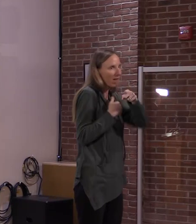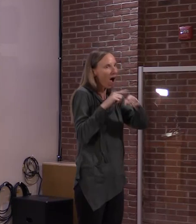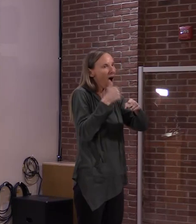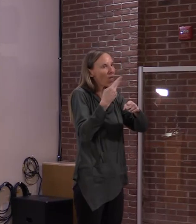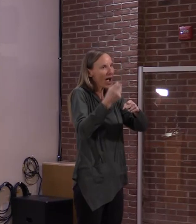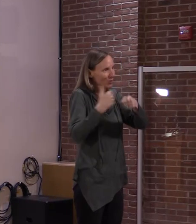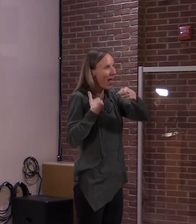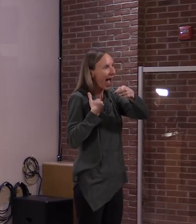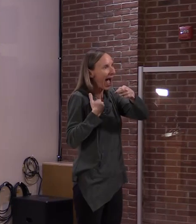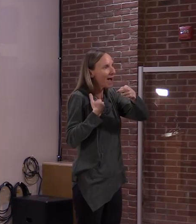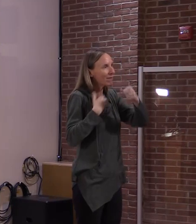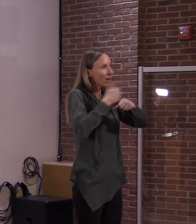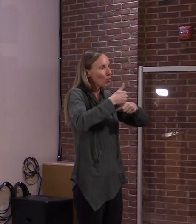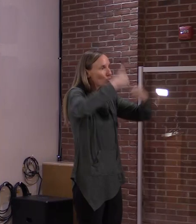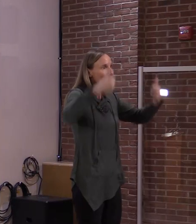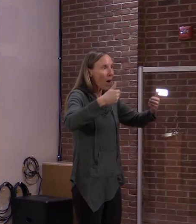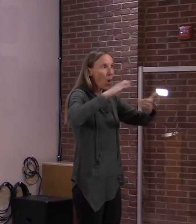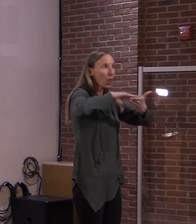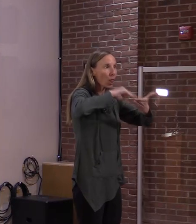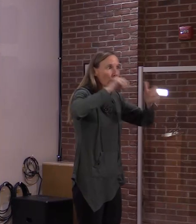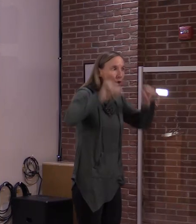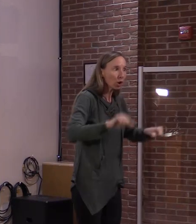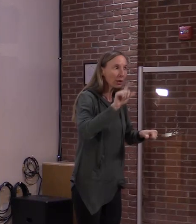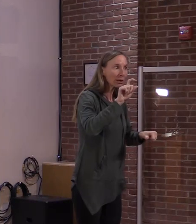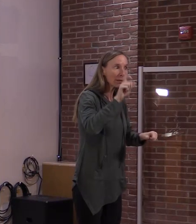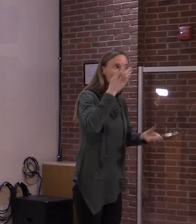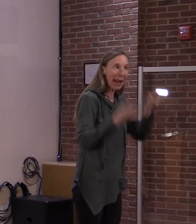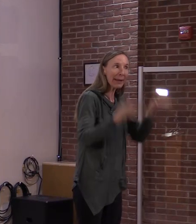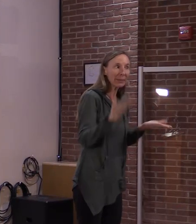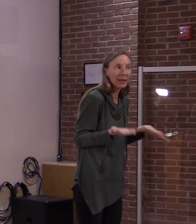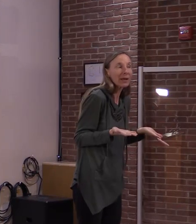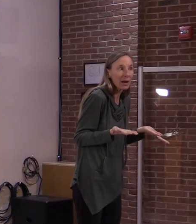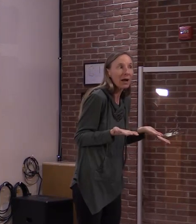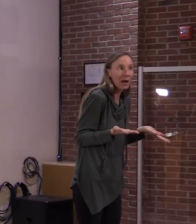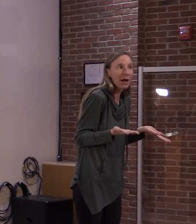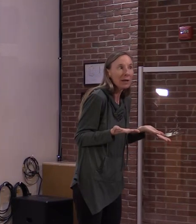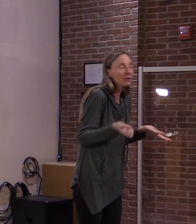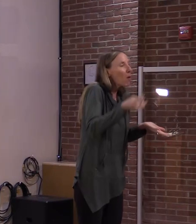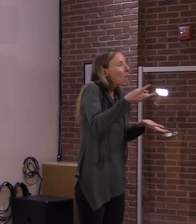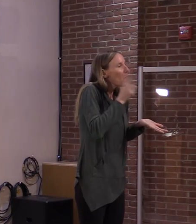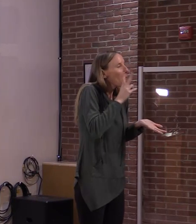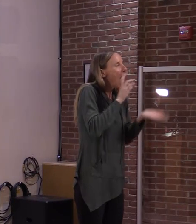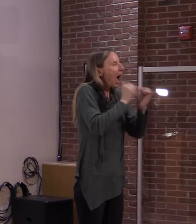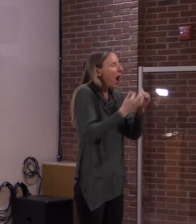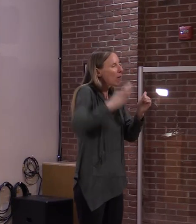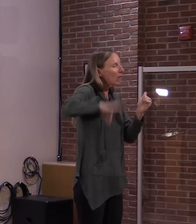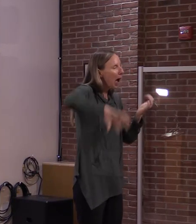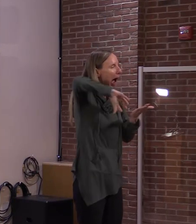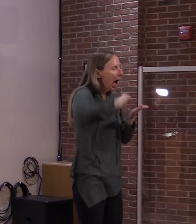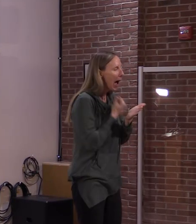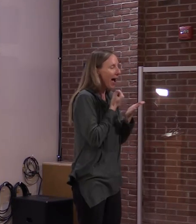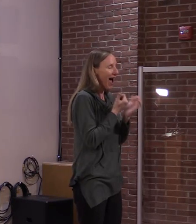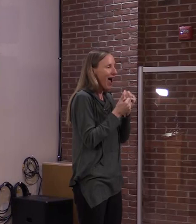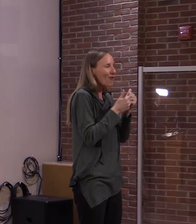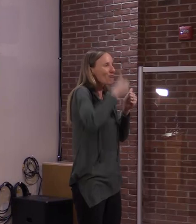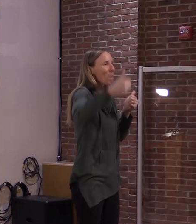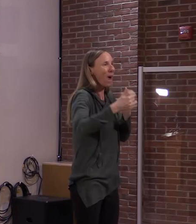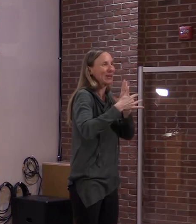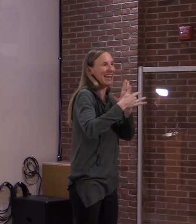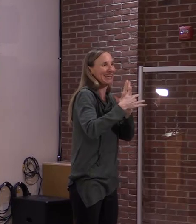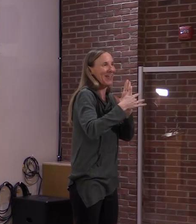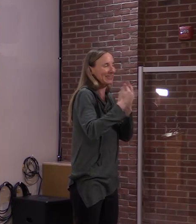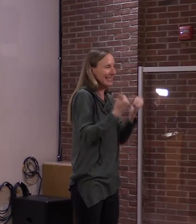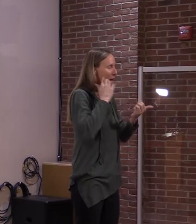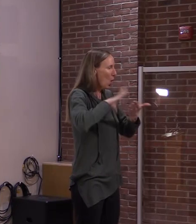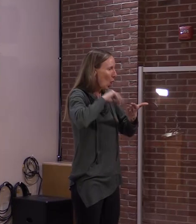sharing experiences and so forth are things that we really should look at. But I think that remains to be seen. You know, certainly our focus right now